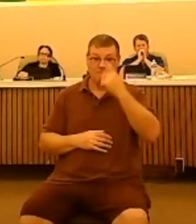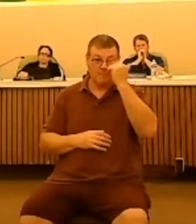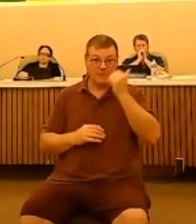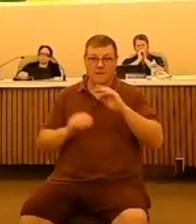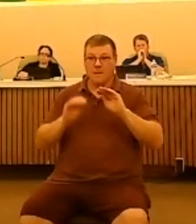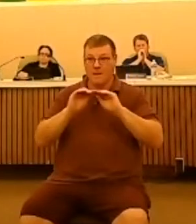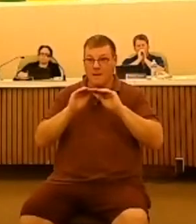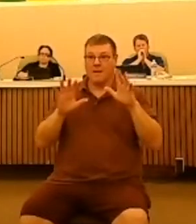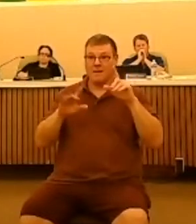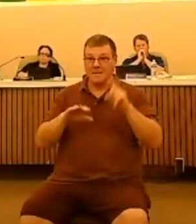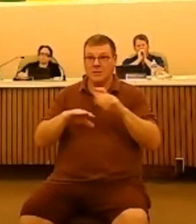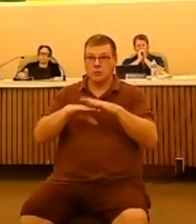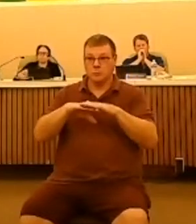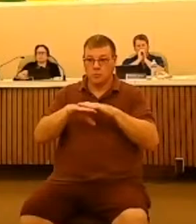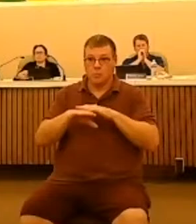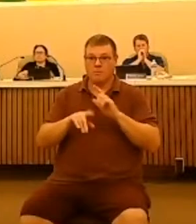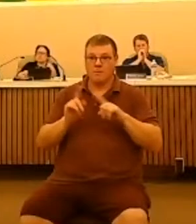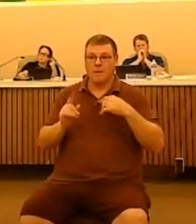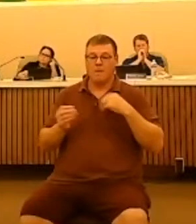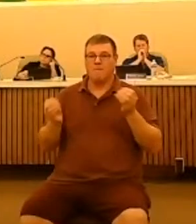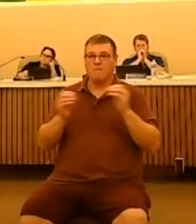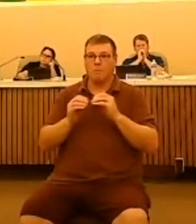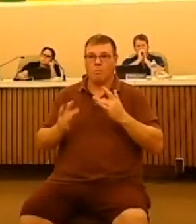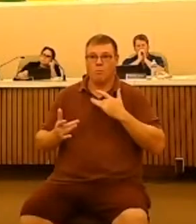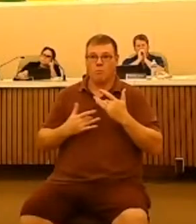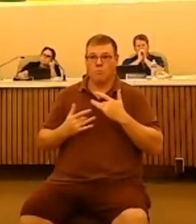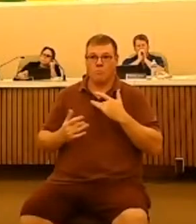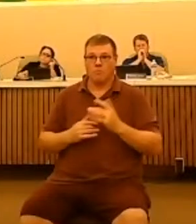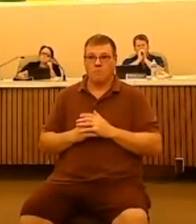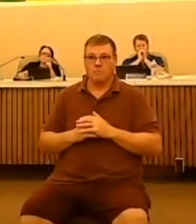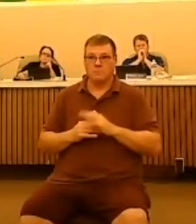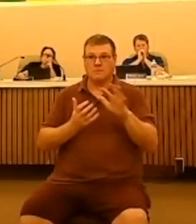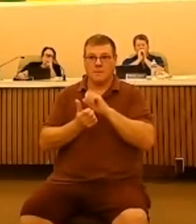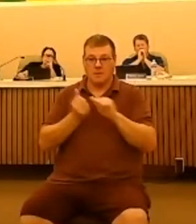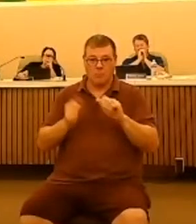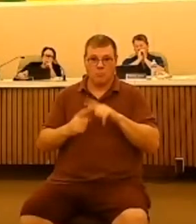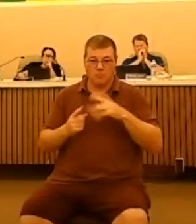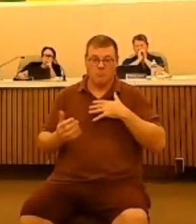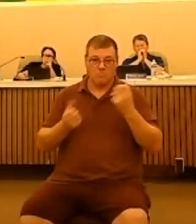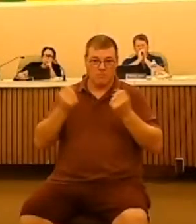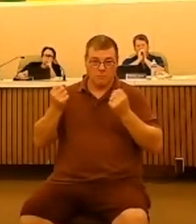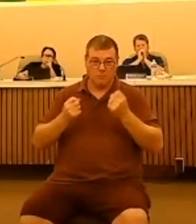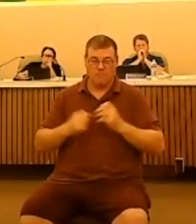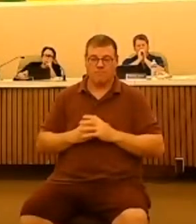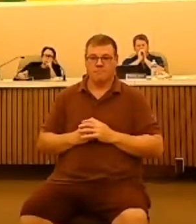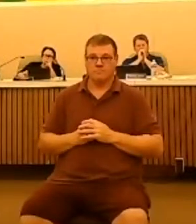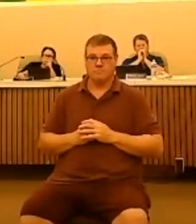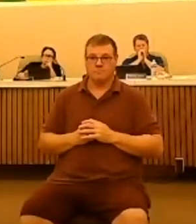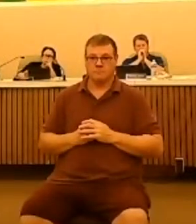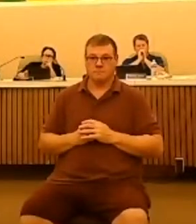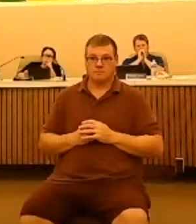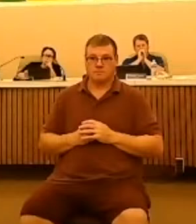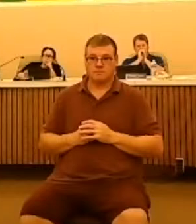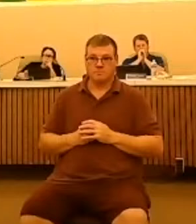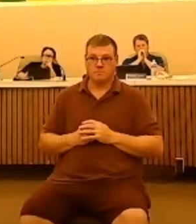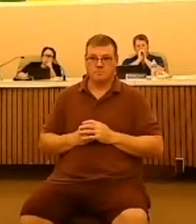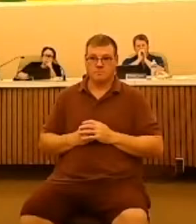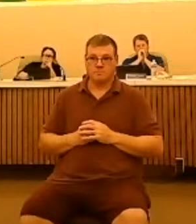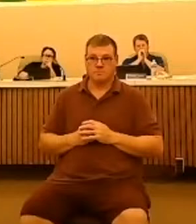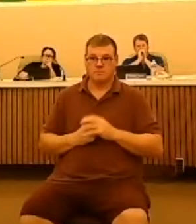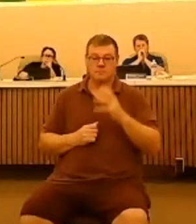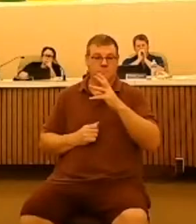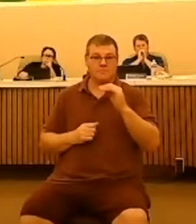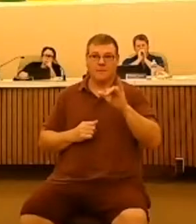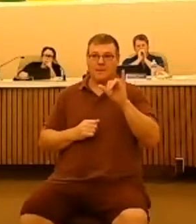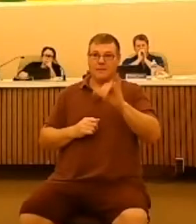obviously you have to slow down, but I'm more concerned about damage to my vehicle. Right. So, and that really